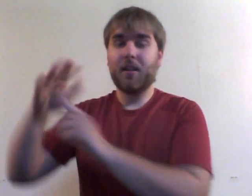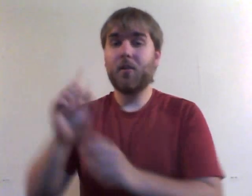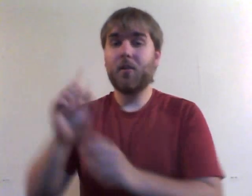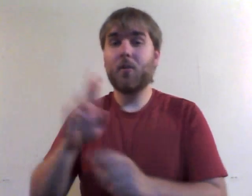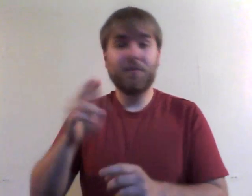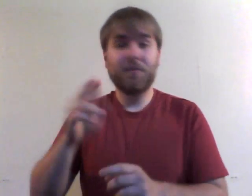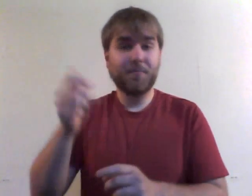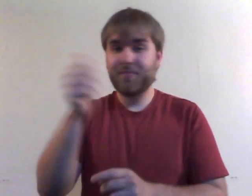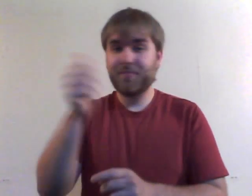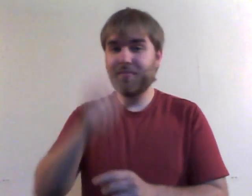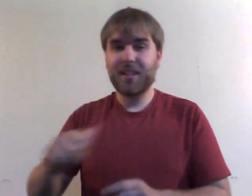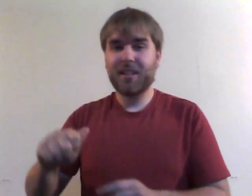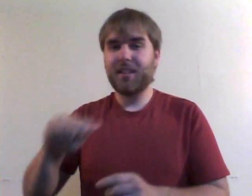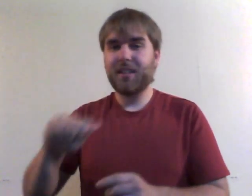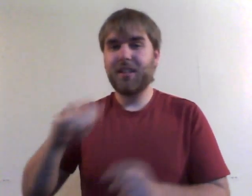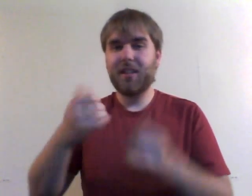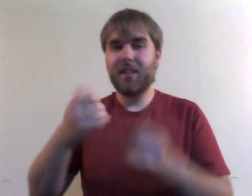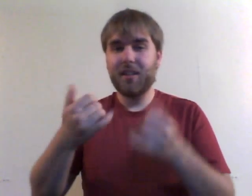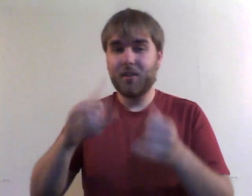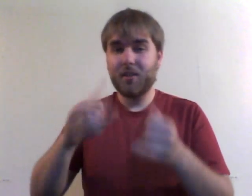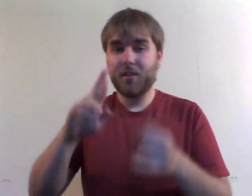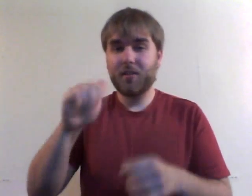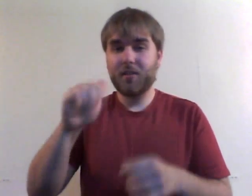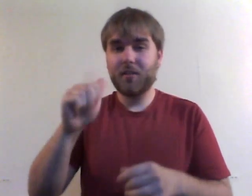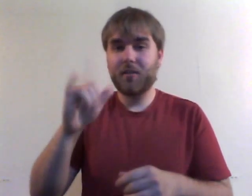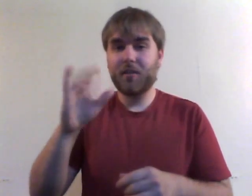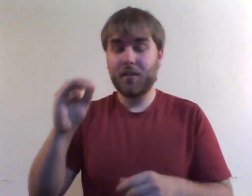ground school first of all. How the controller works.